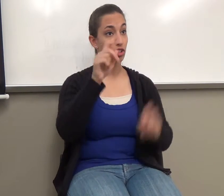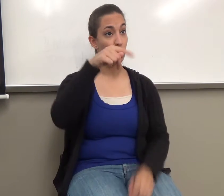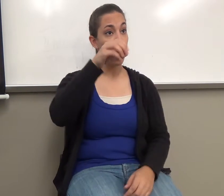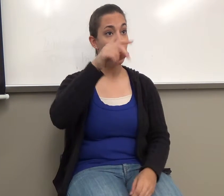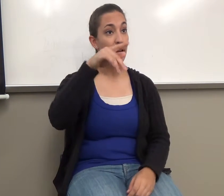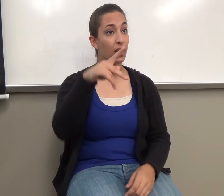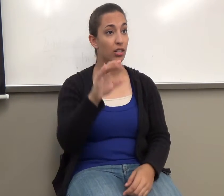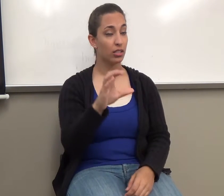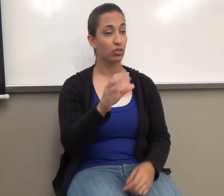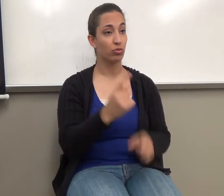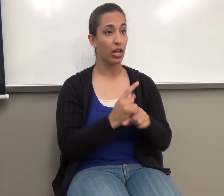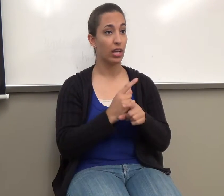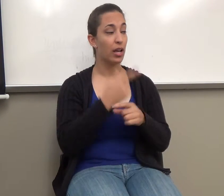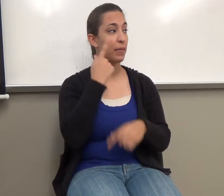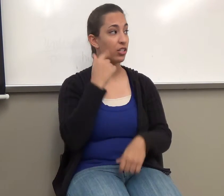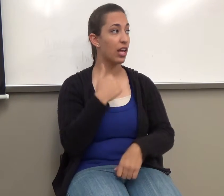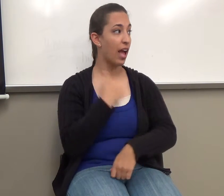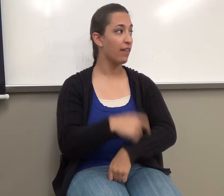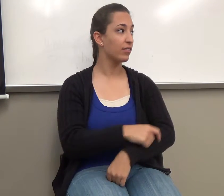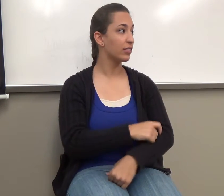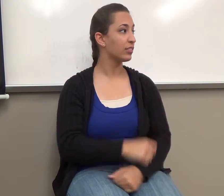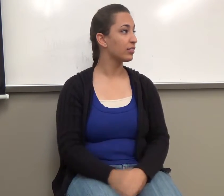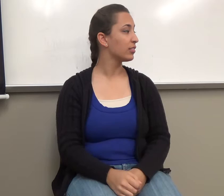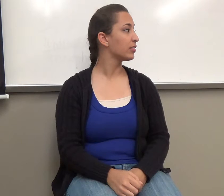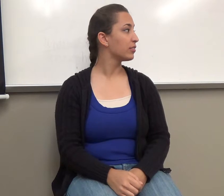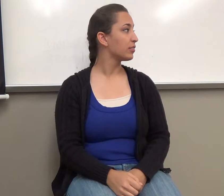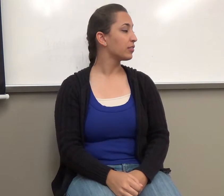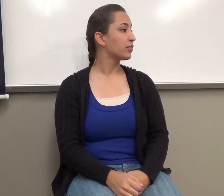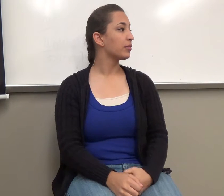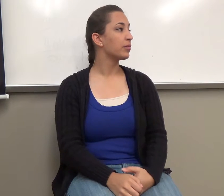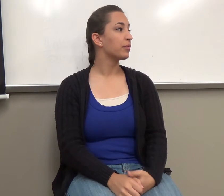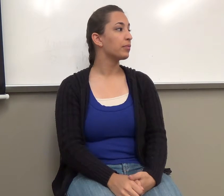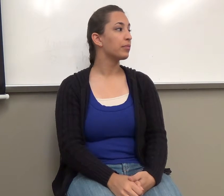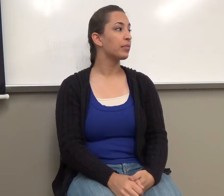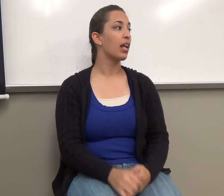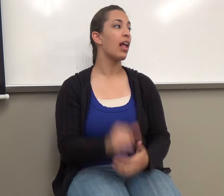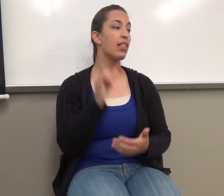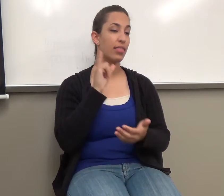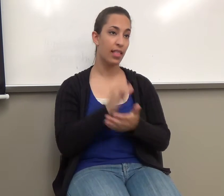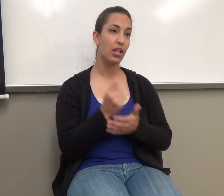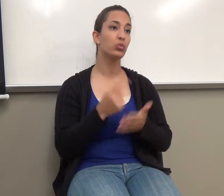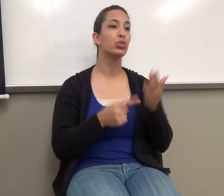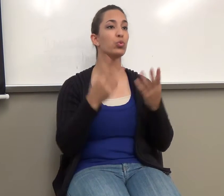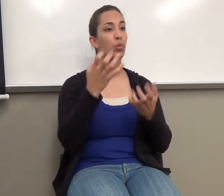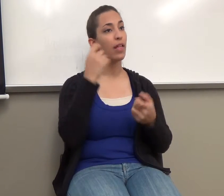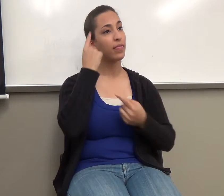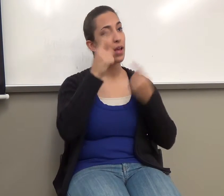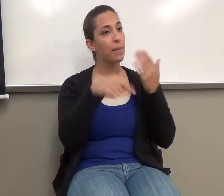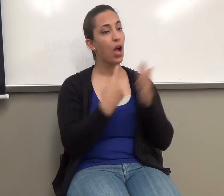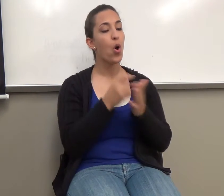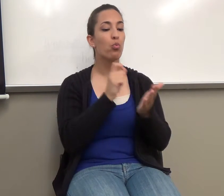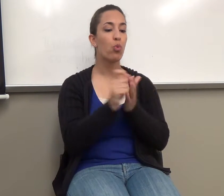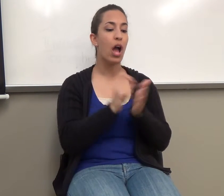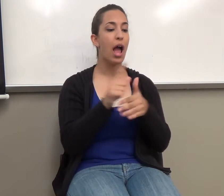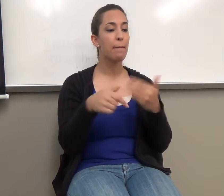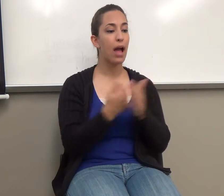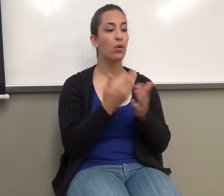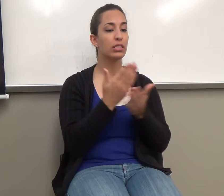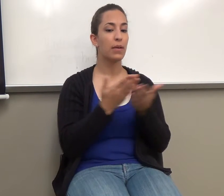okay? Right? So that's what you want to think about. write about something that you know